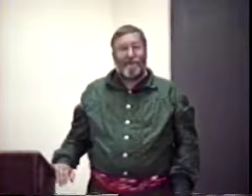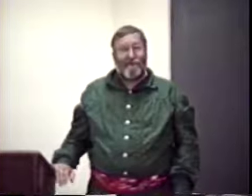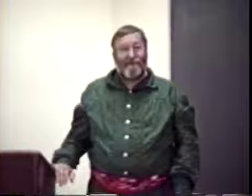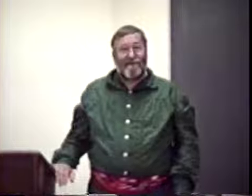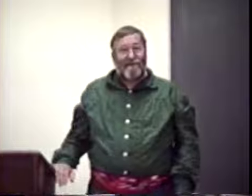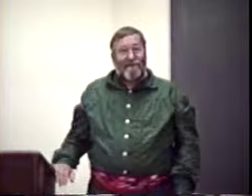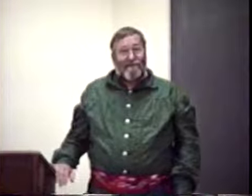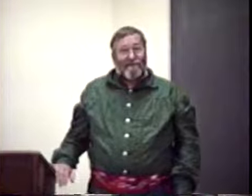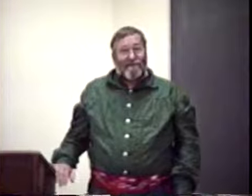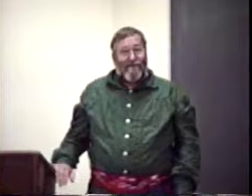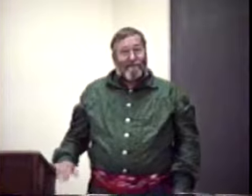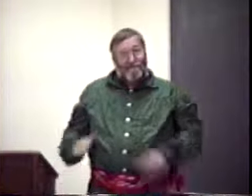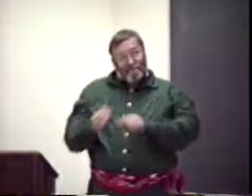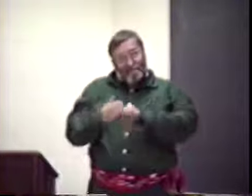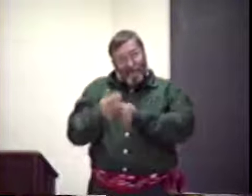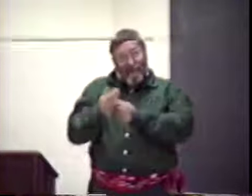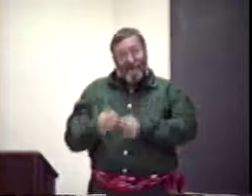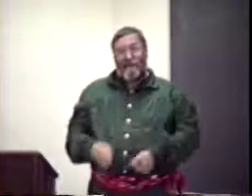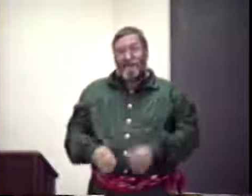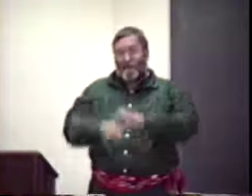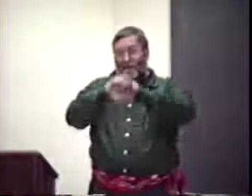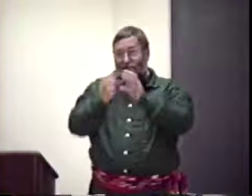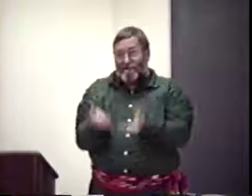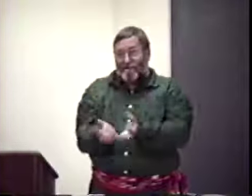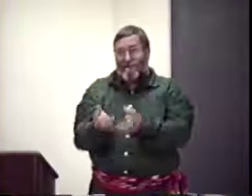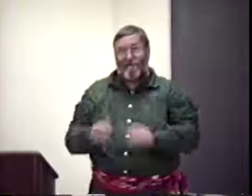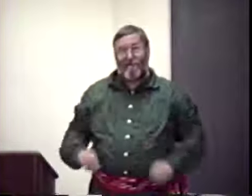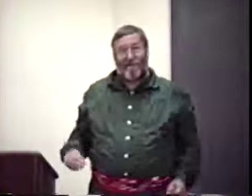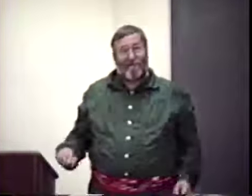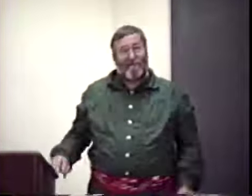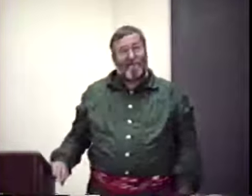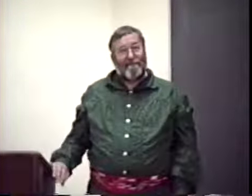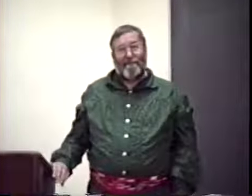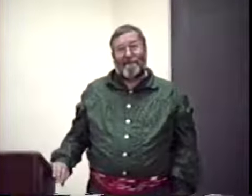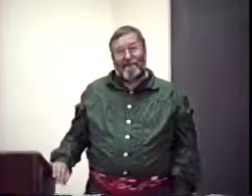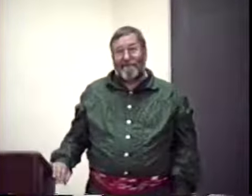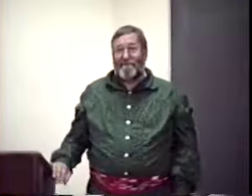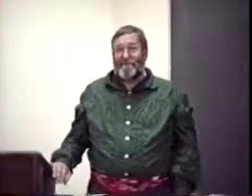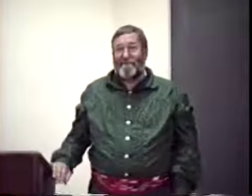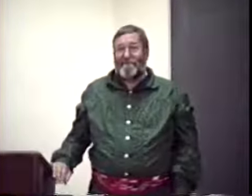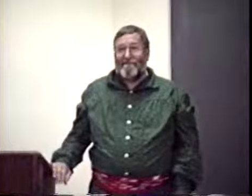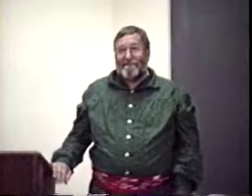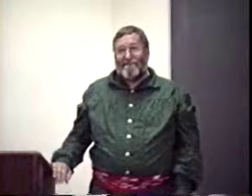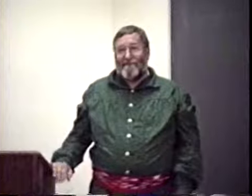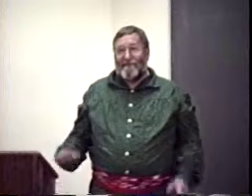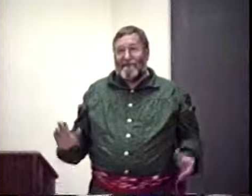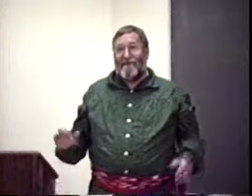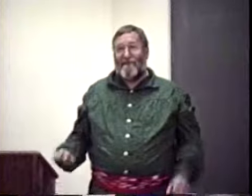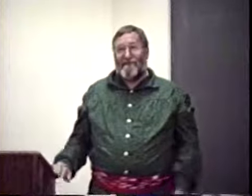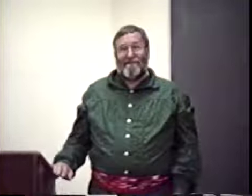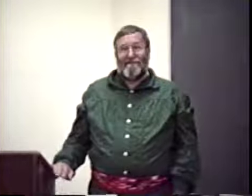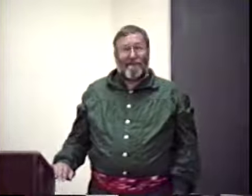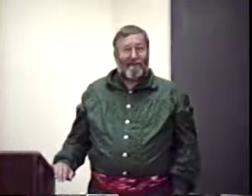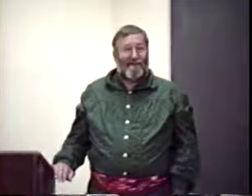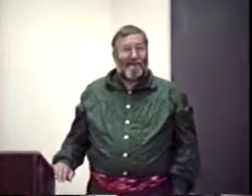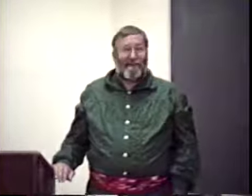cultures, stop locking themselves in their own little world and seeing very little outside